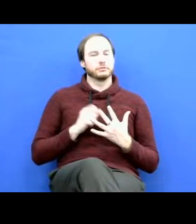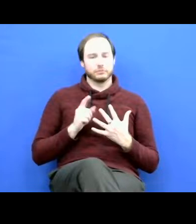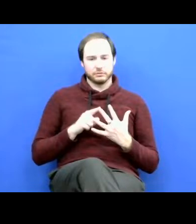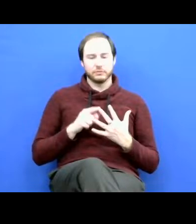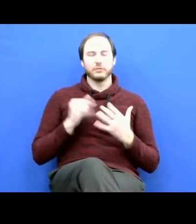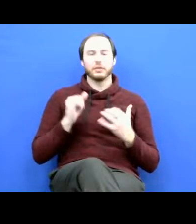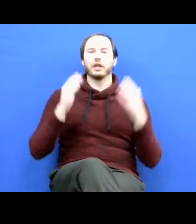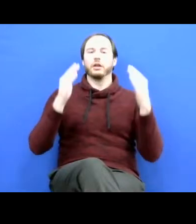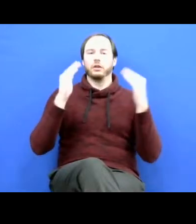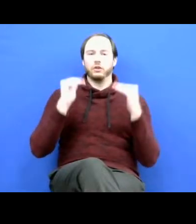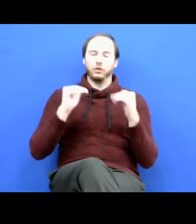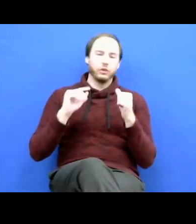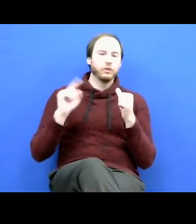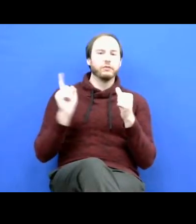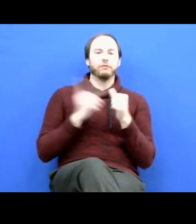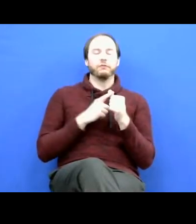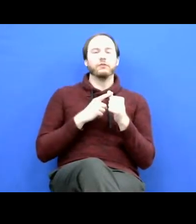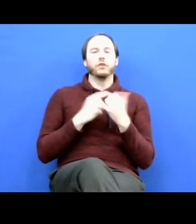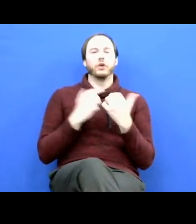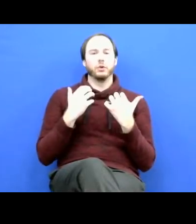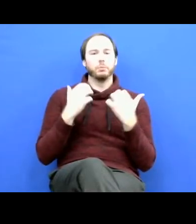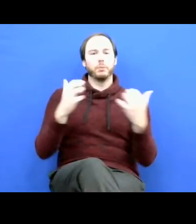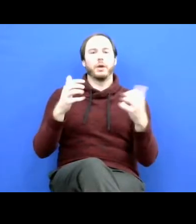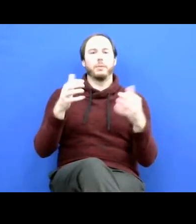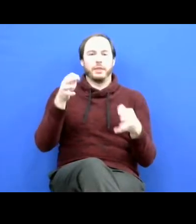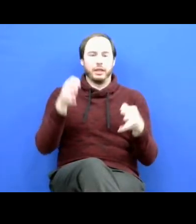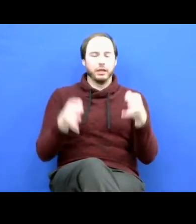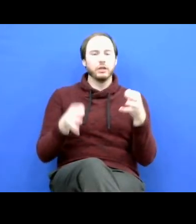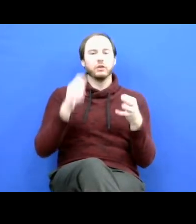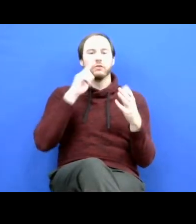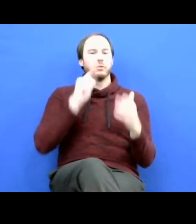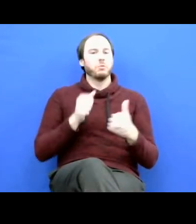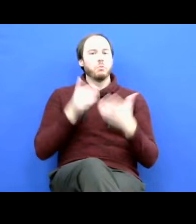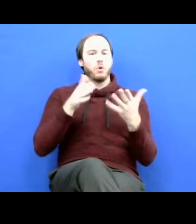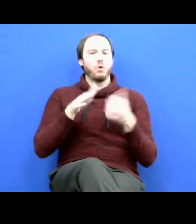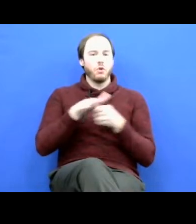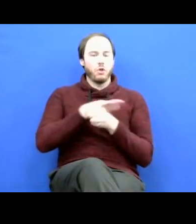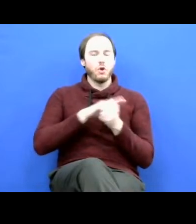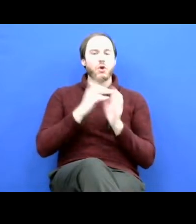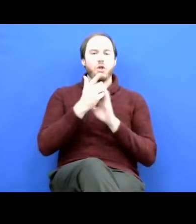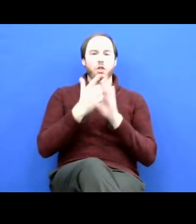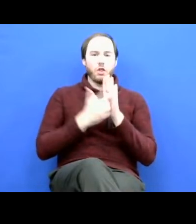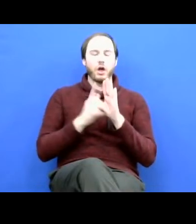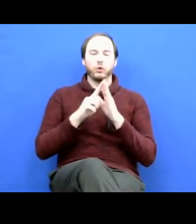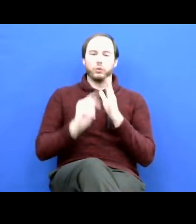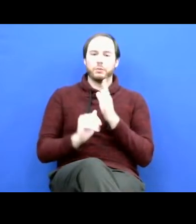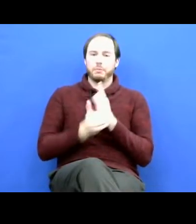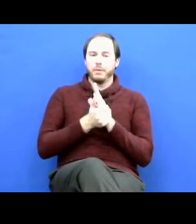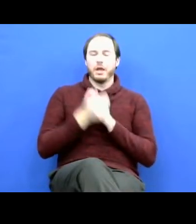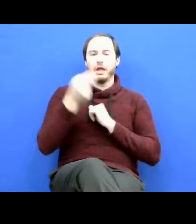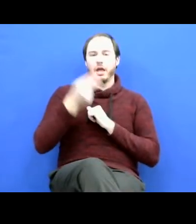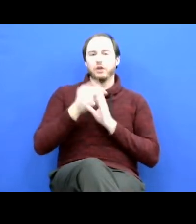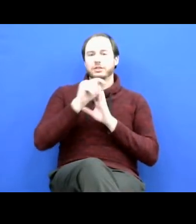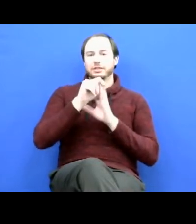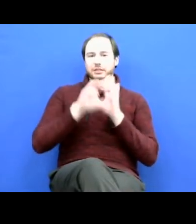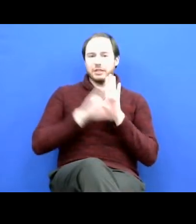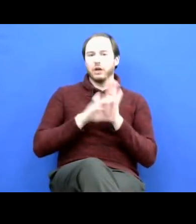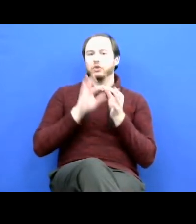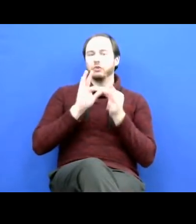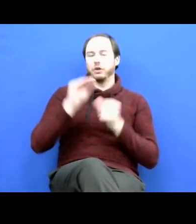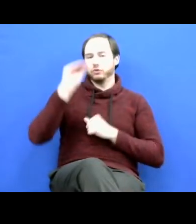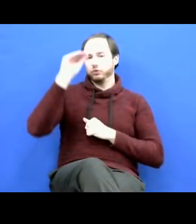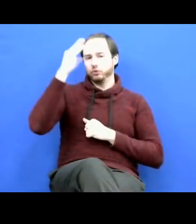First up, we have a public hearing for the proposed local law to amend the Town of Henrietta Code regarding solar